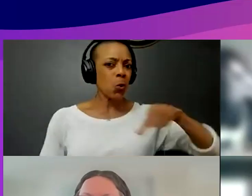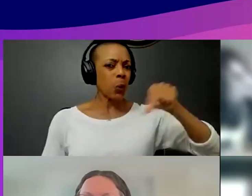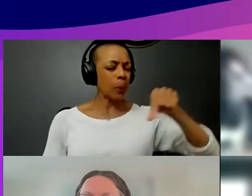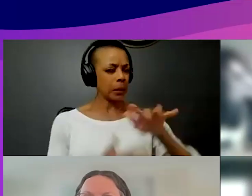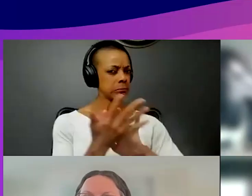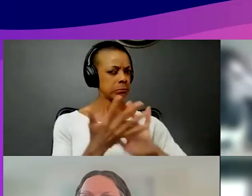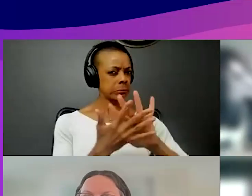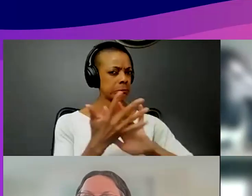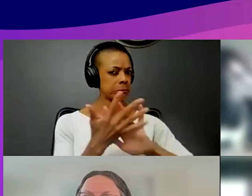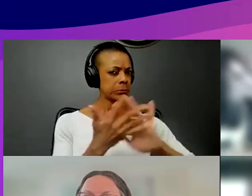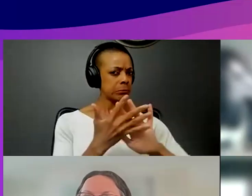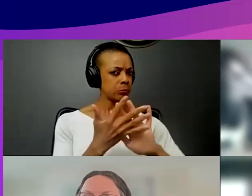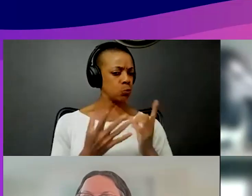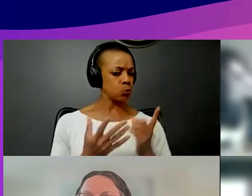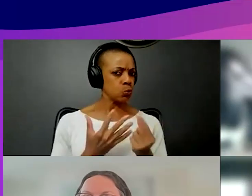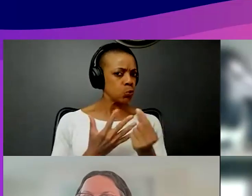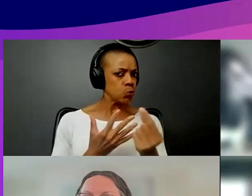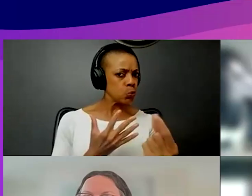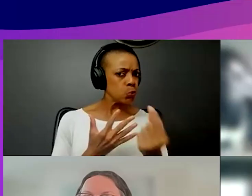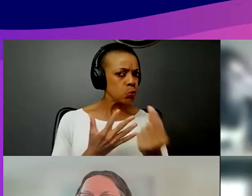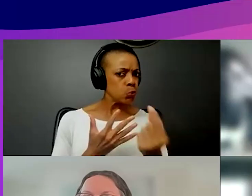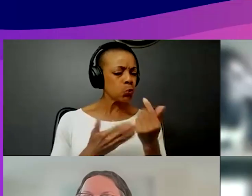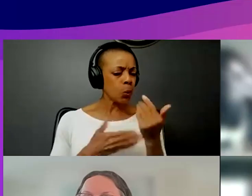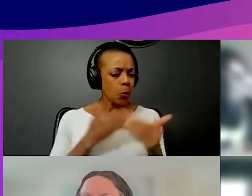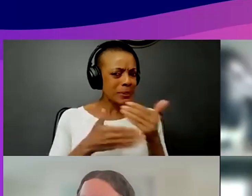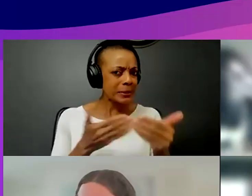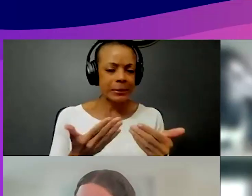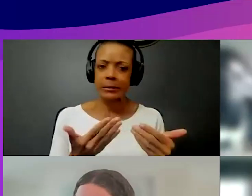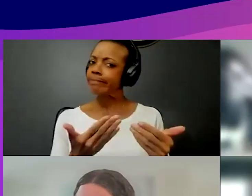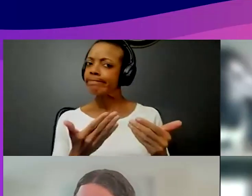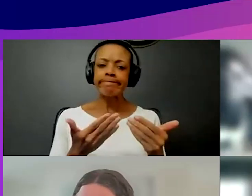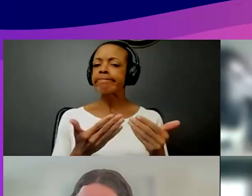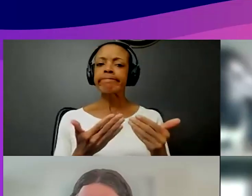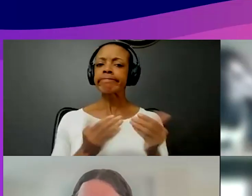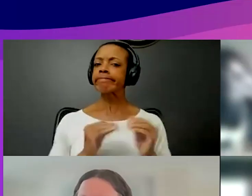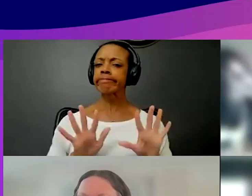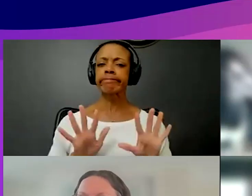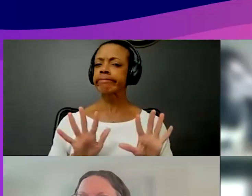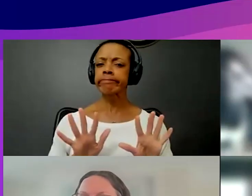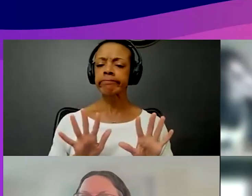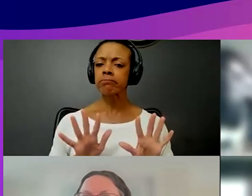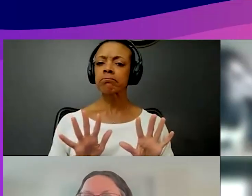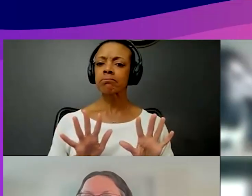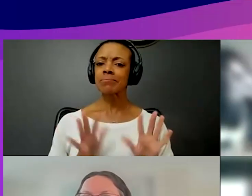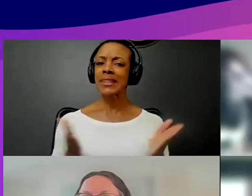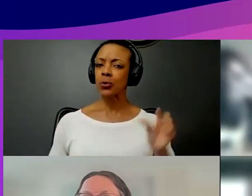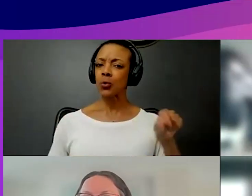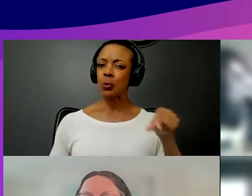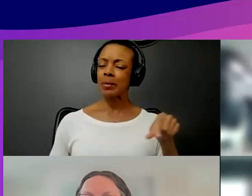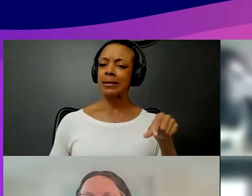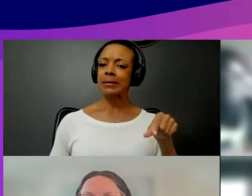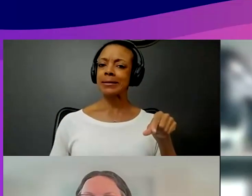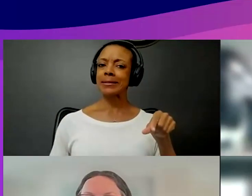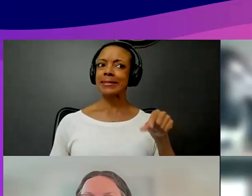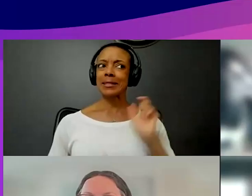to also implement the RISE within Quebec, because intervention, it's still hard. People don't know